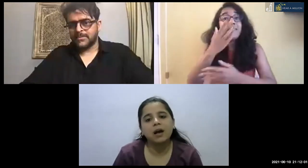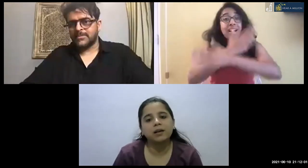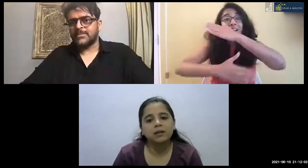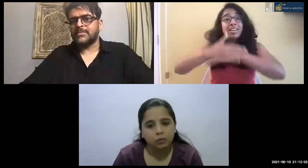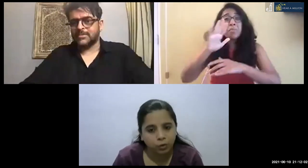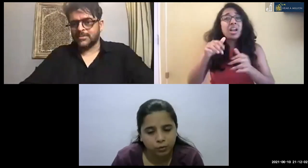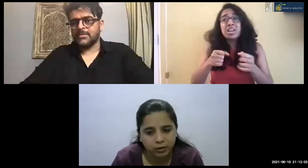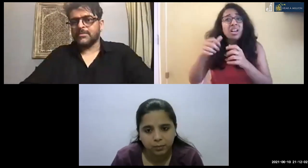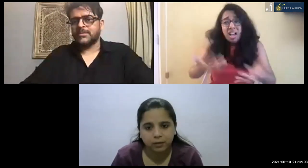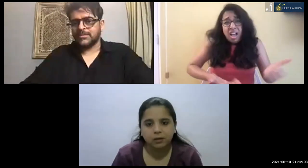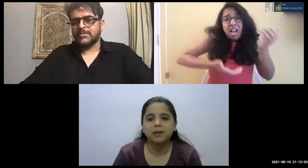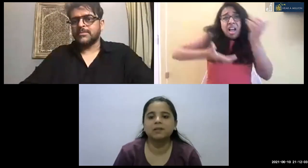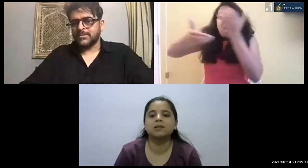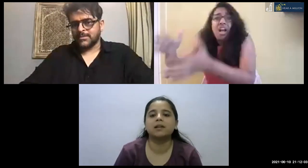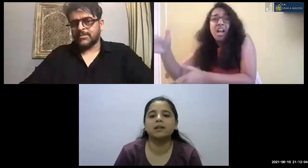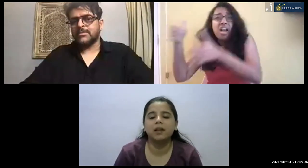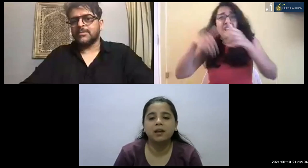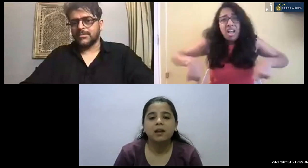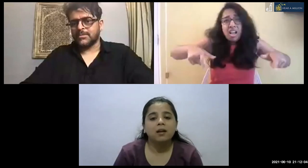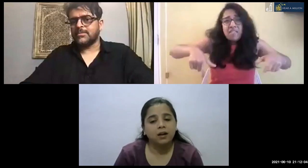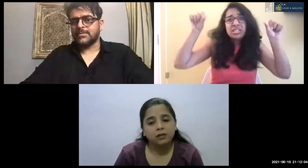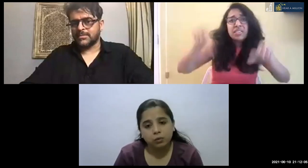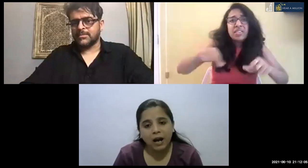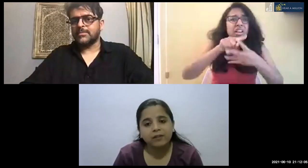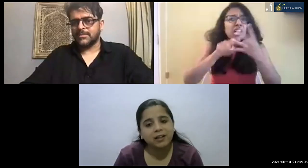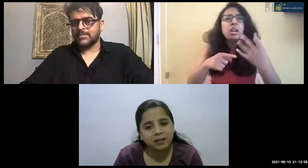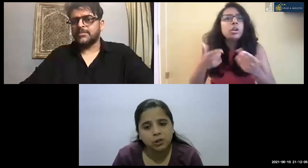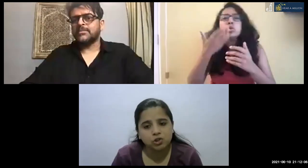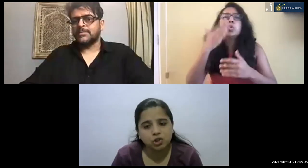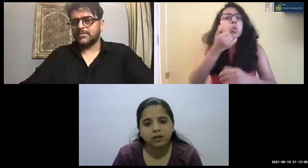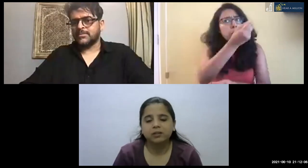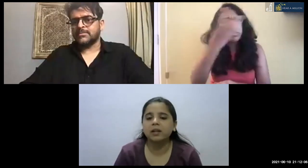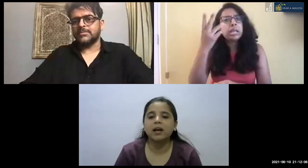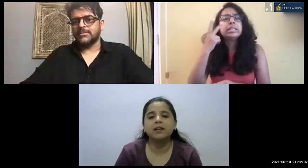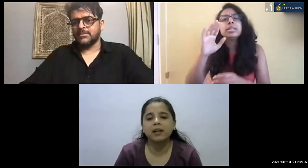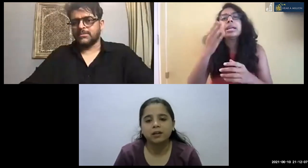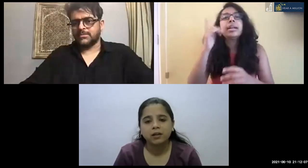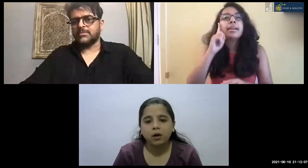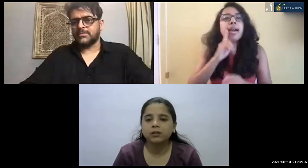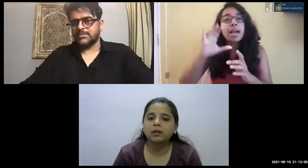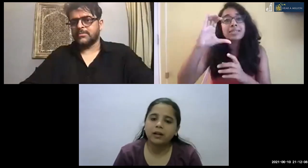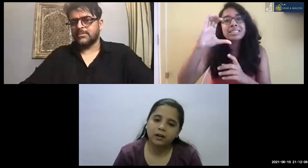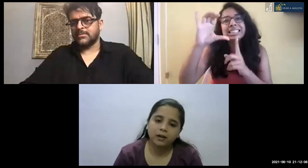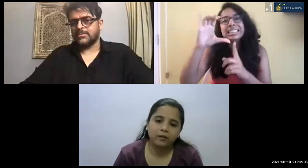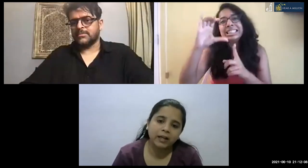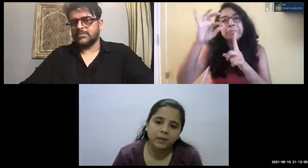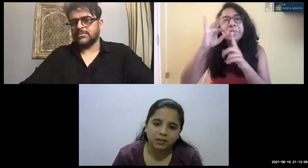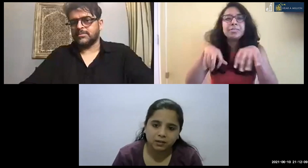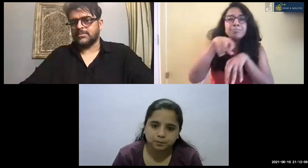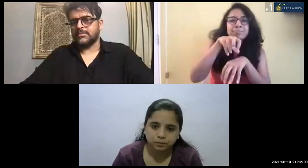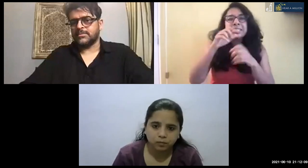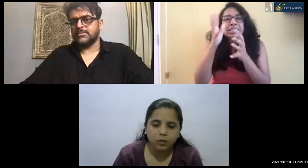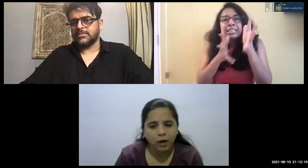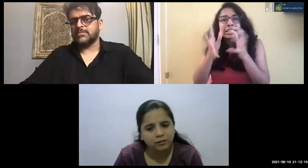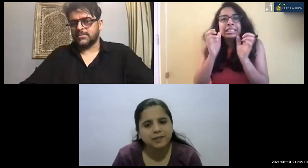they can't go to the particular places, and they who have the disabled children, they can't take it on the everyday